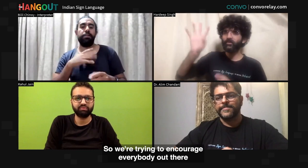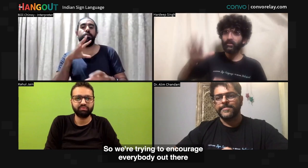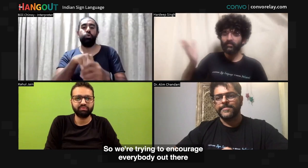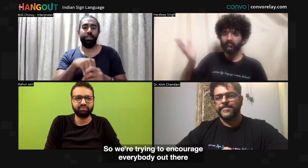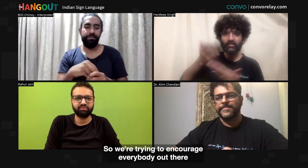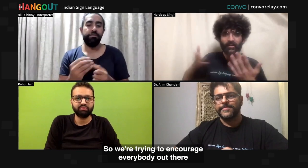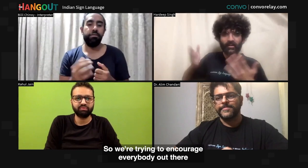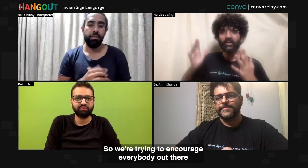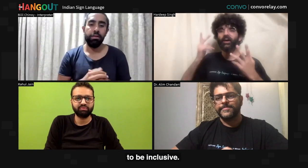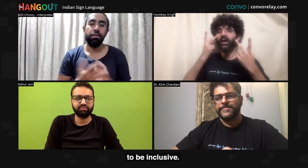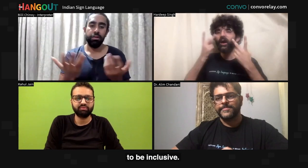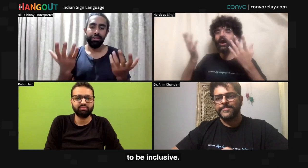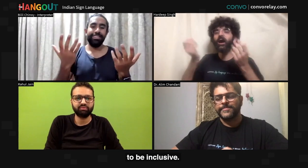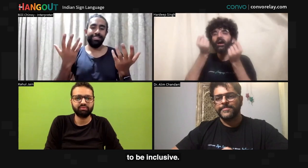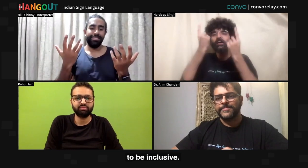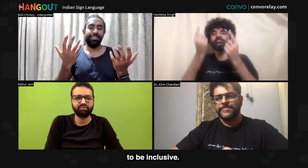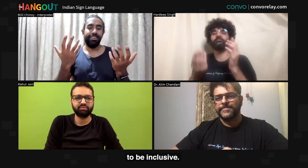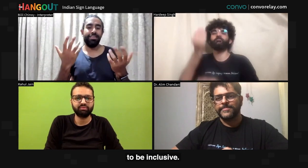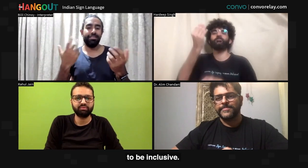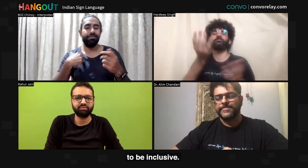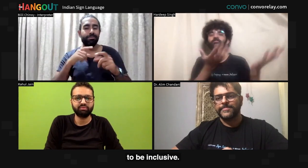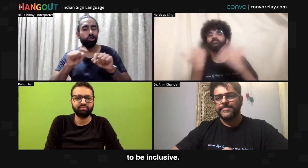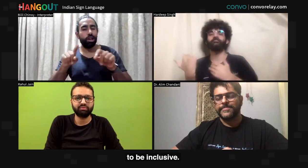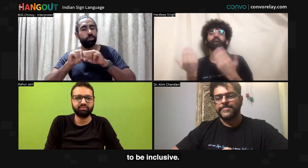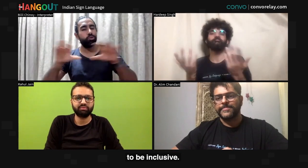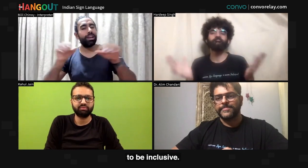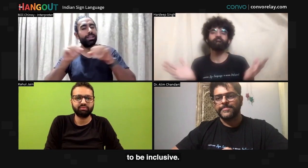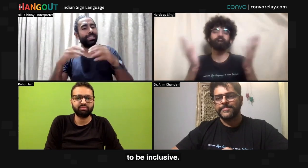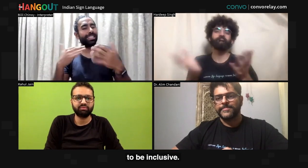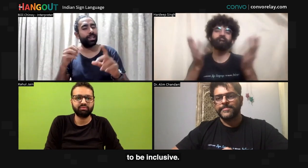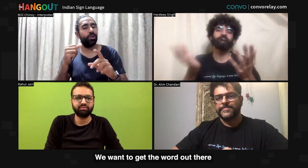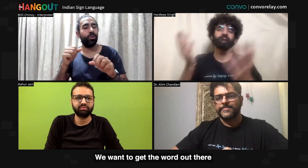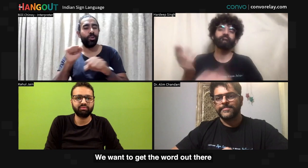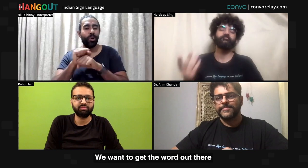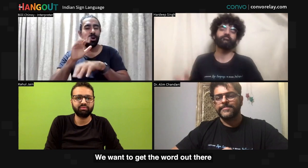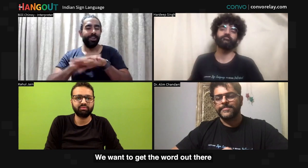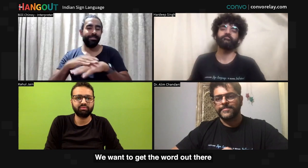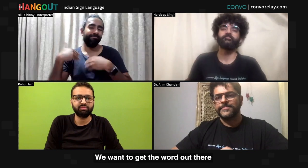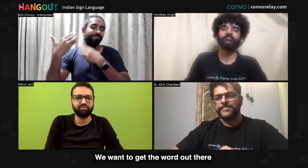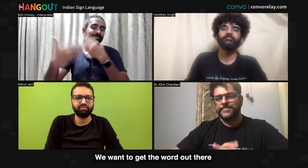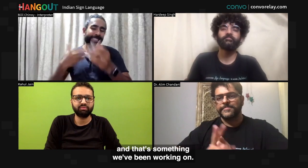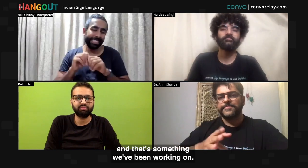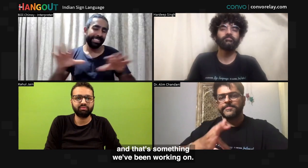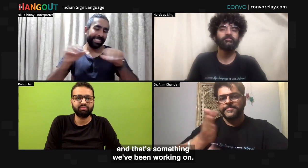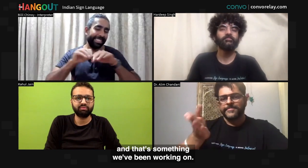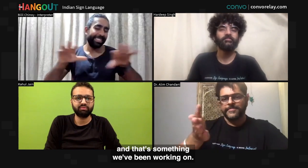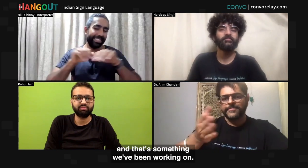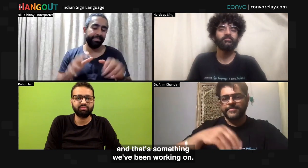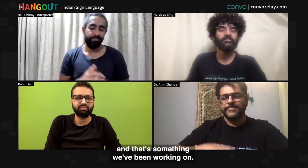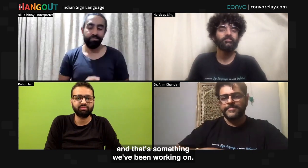everybody out there to, to, to be inclusive. We want to get the word out there. And that's something we've been working on.